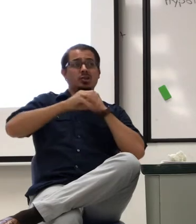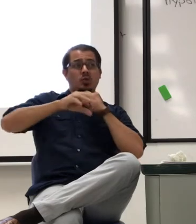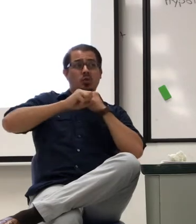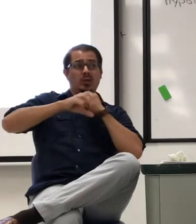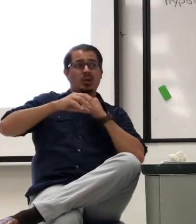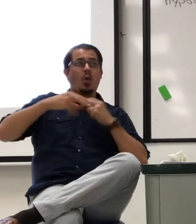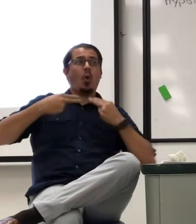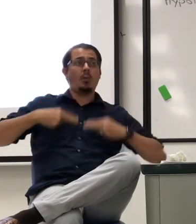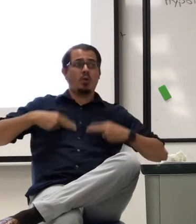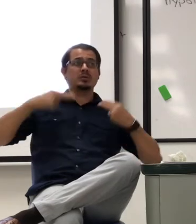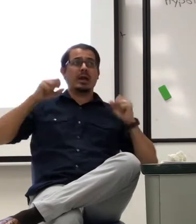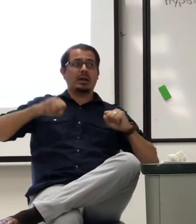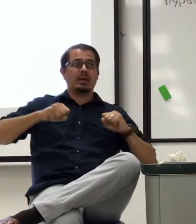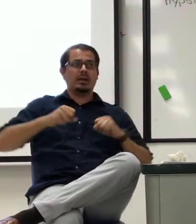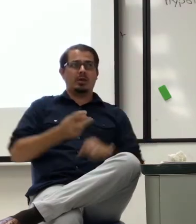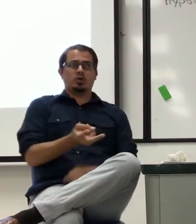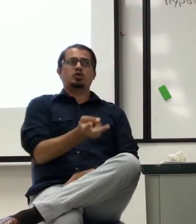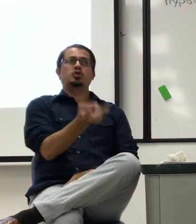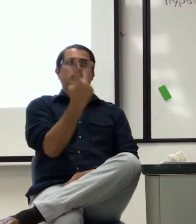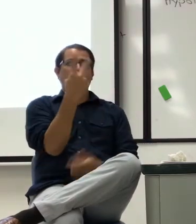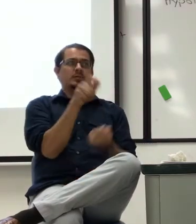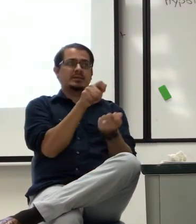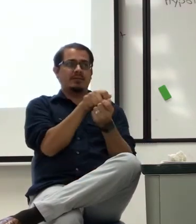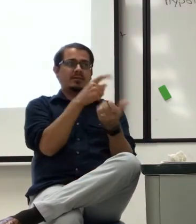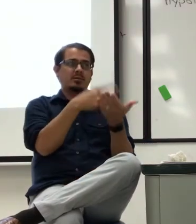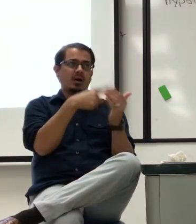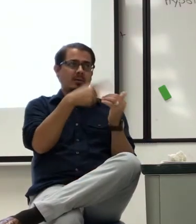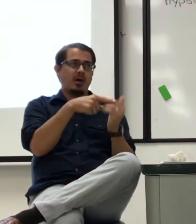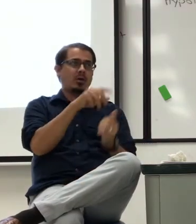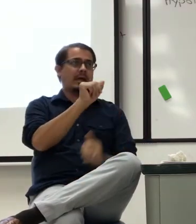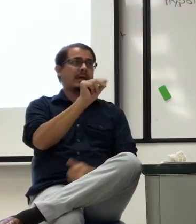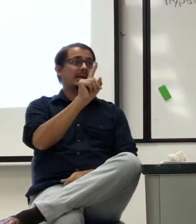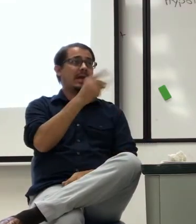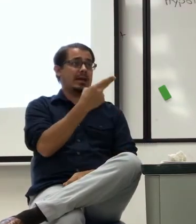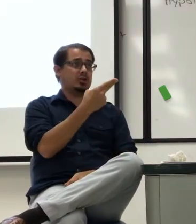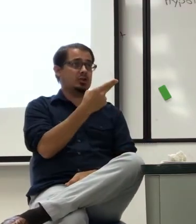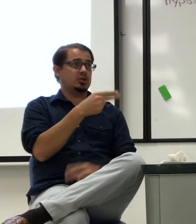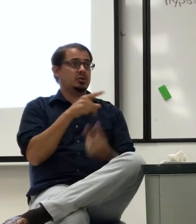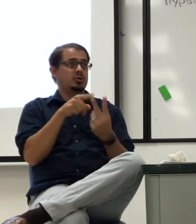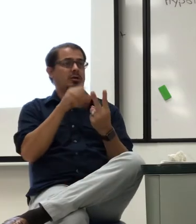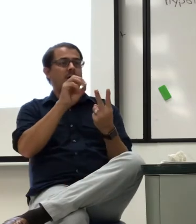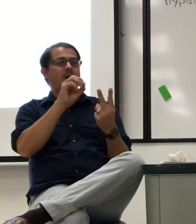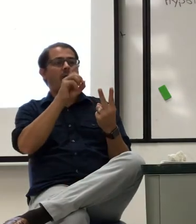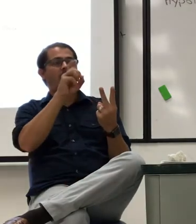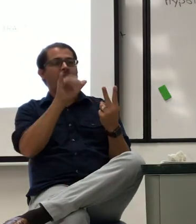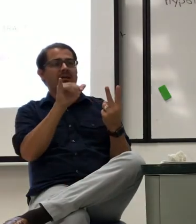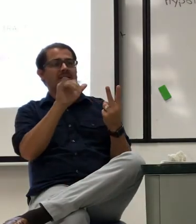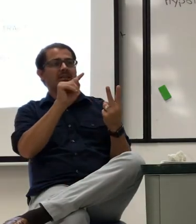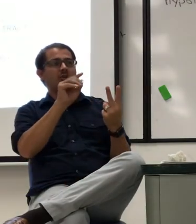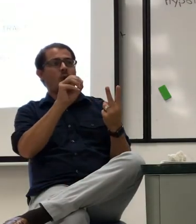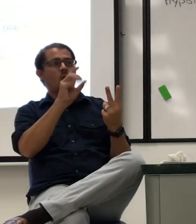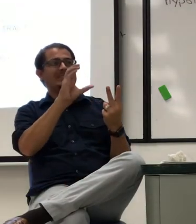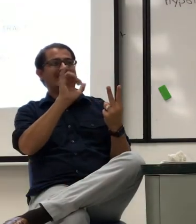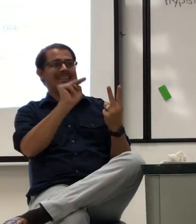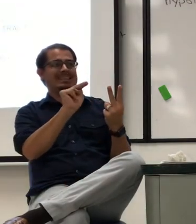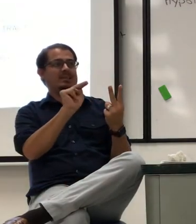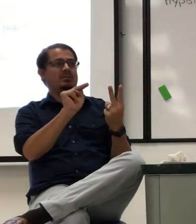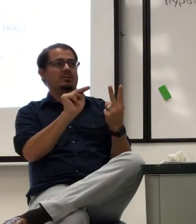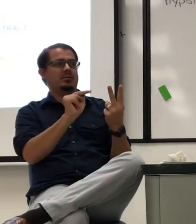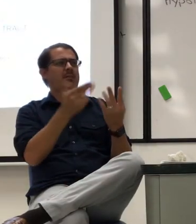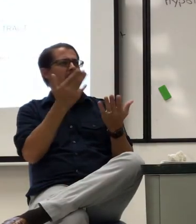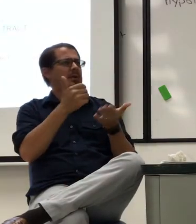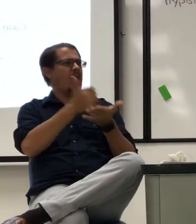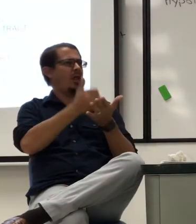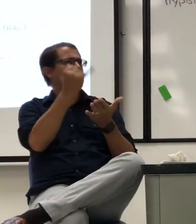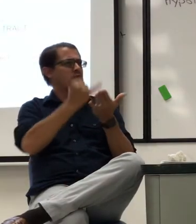hormones. Okay, and there's two we're talking about here, ADH and oxytocin. Okay. It might help to draw